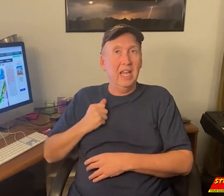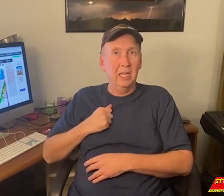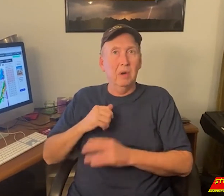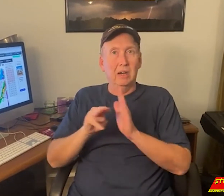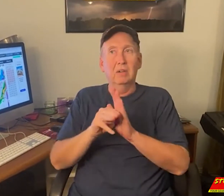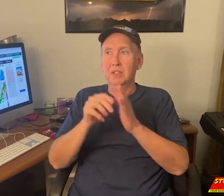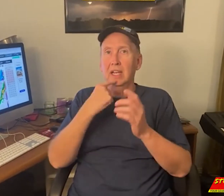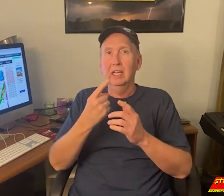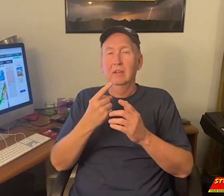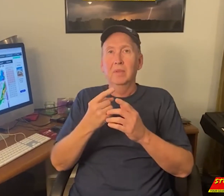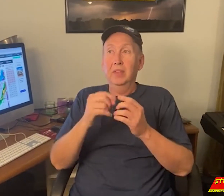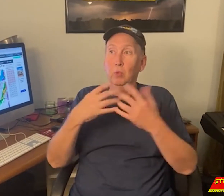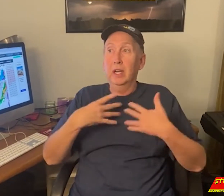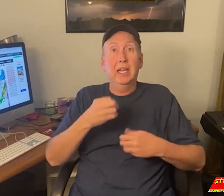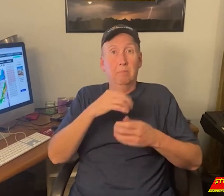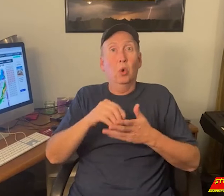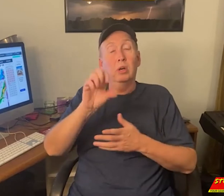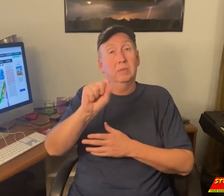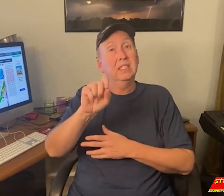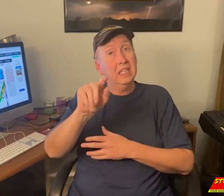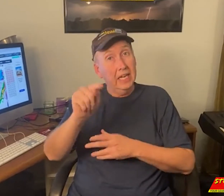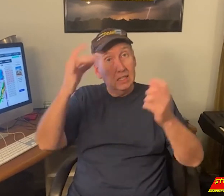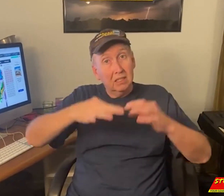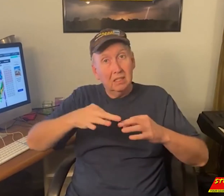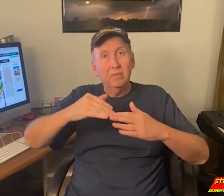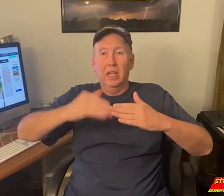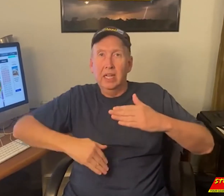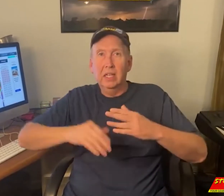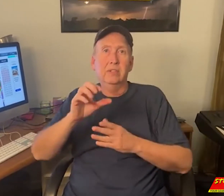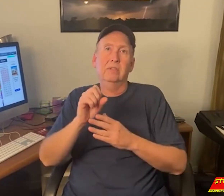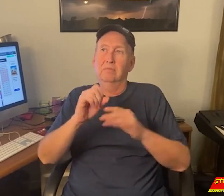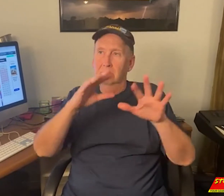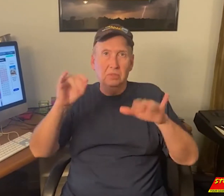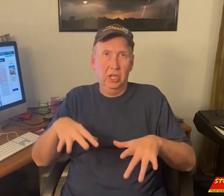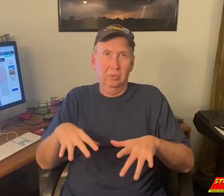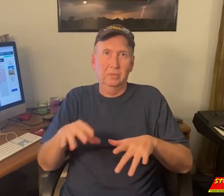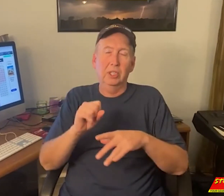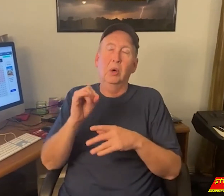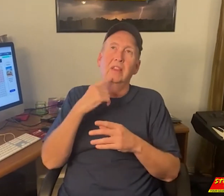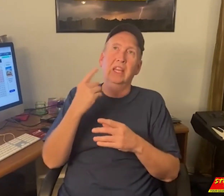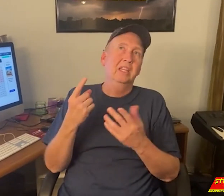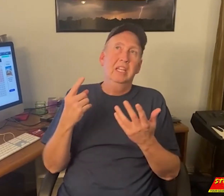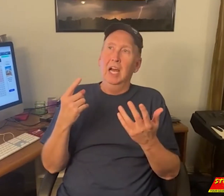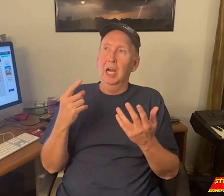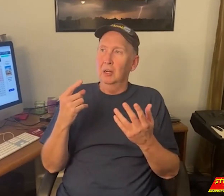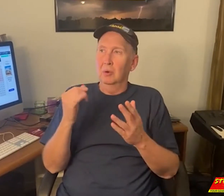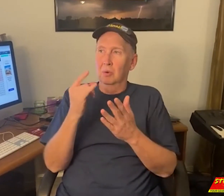Canadian model said, then we're going to get more sleet and less snow. So I think